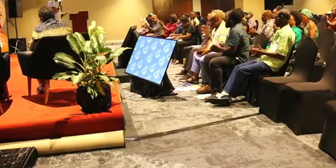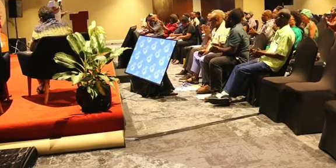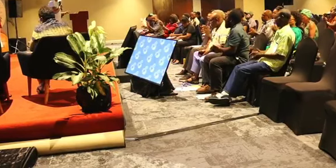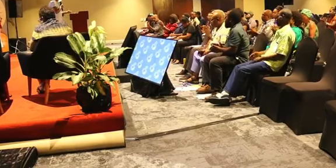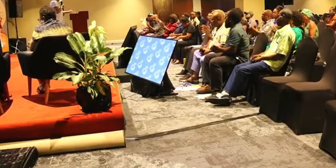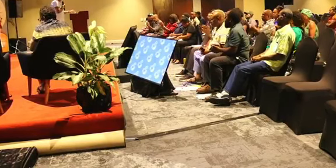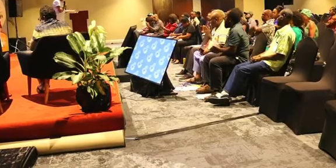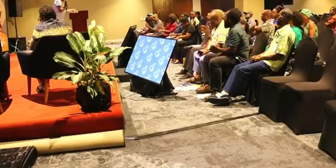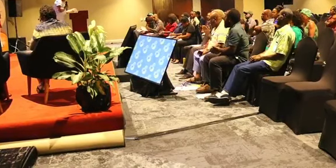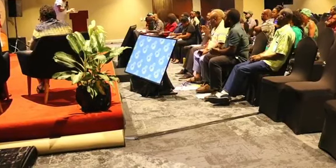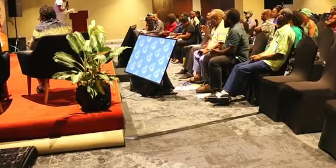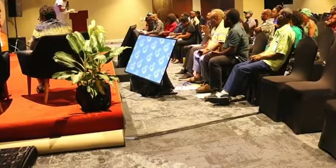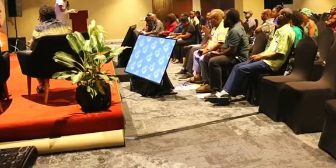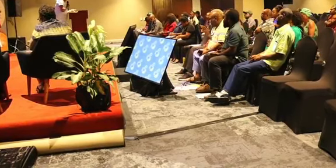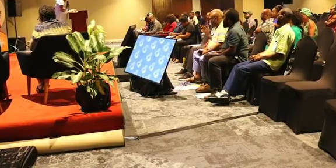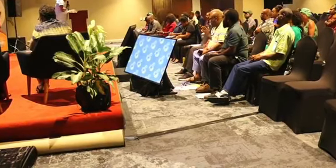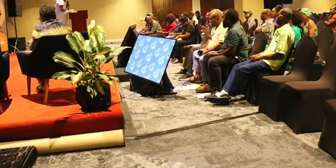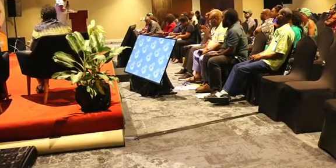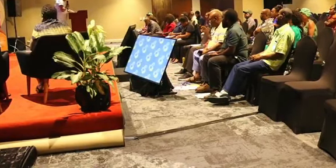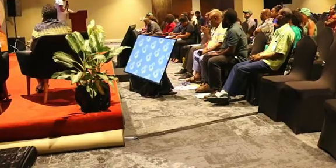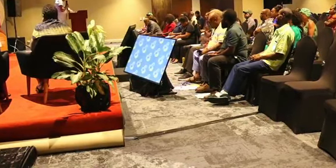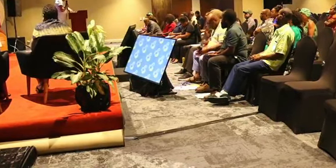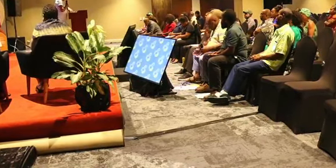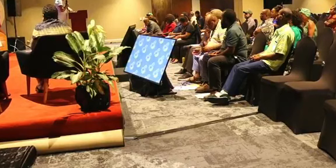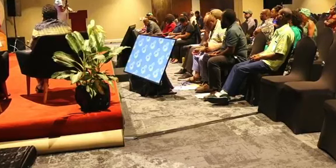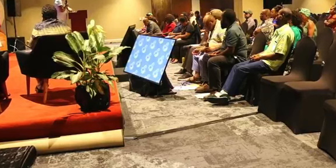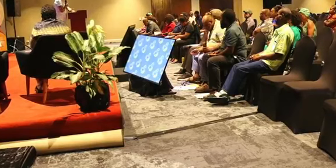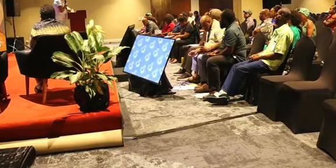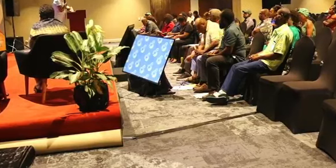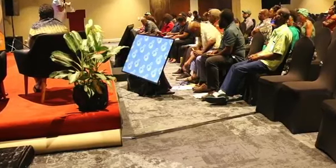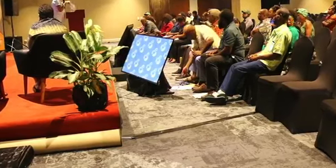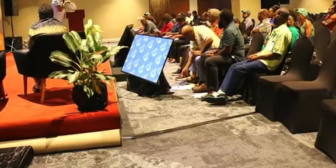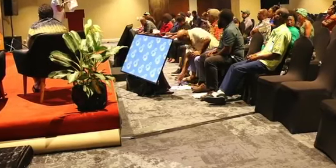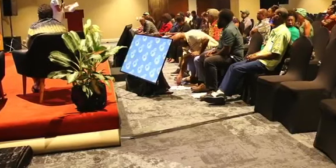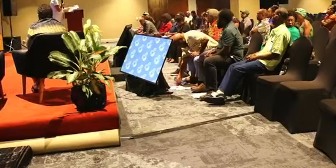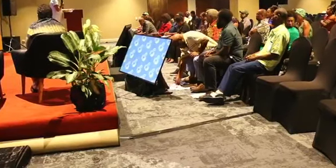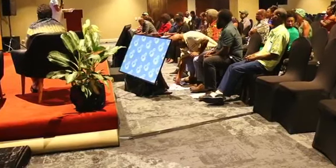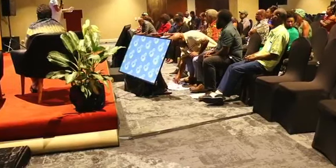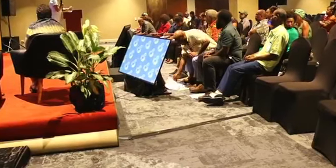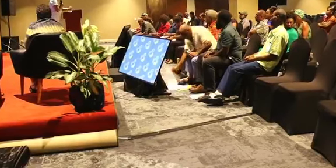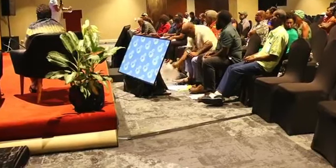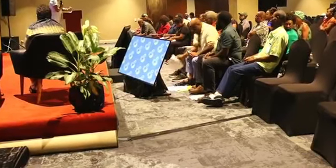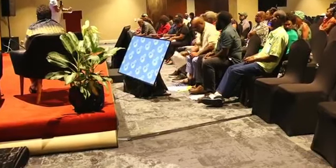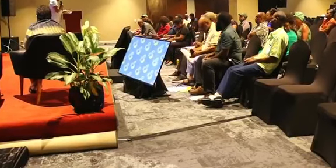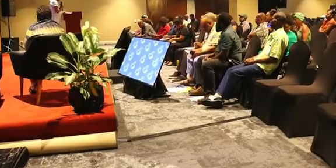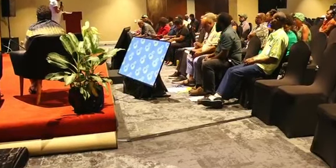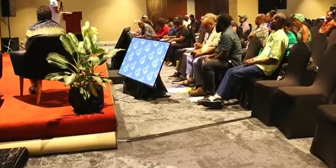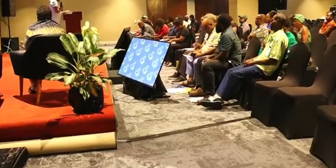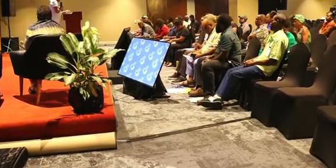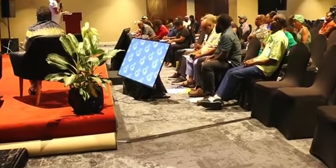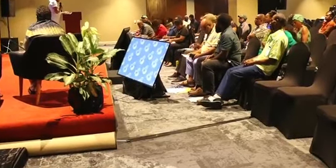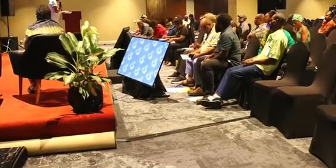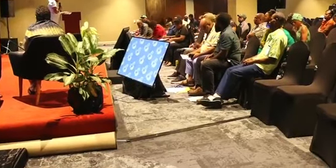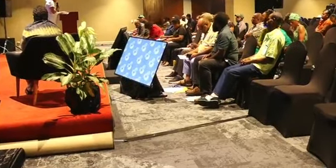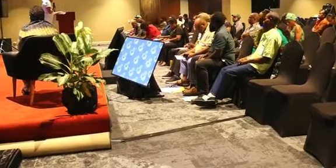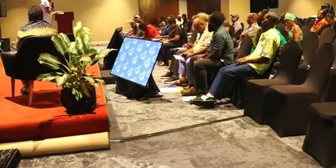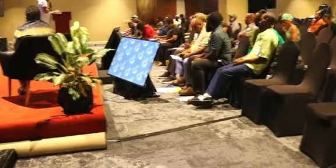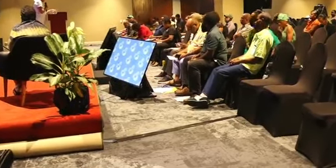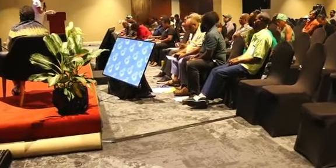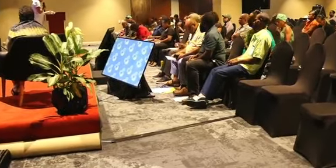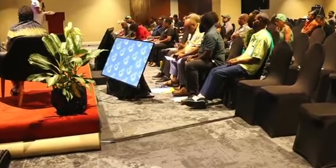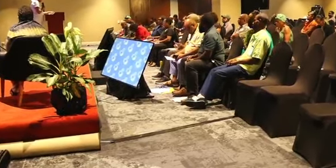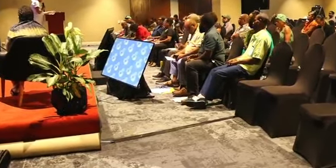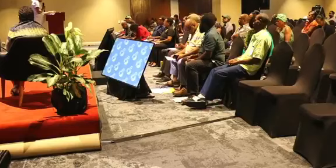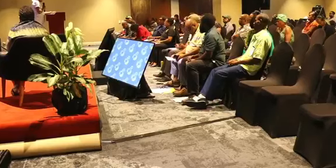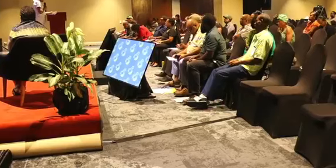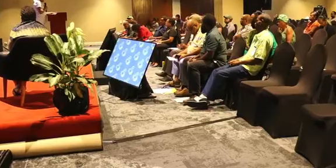Our last speaker for now. We've come to almost the end of our presentation